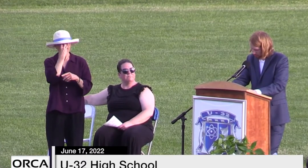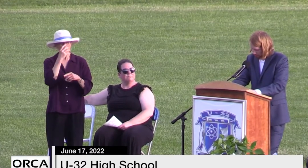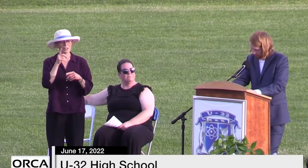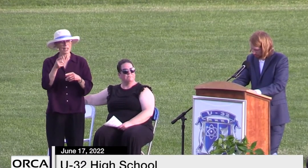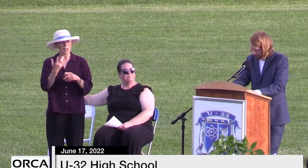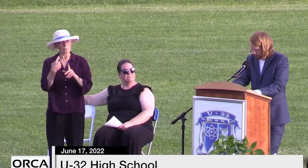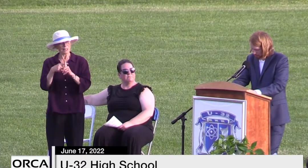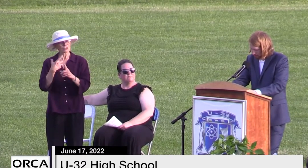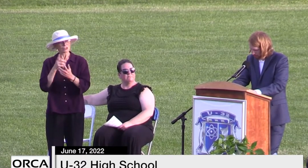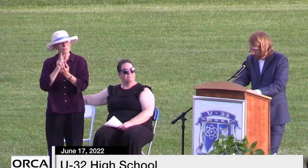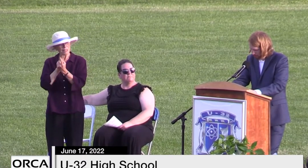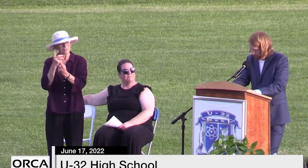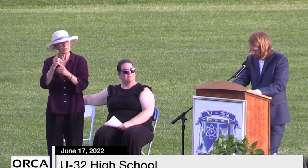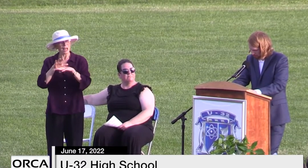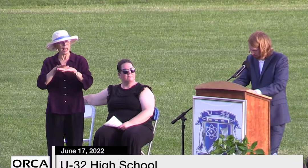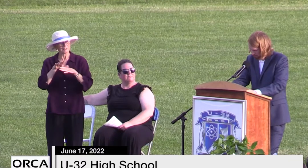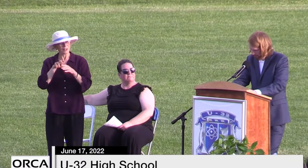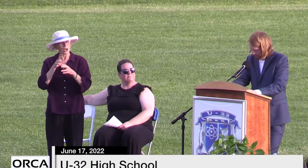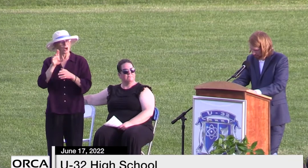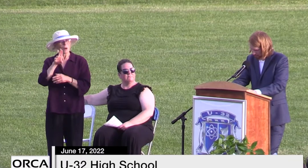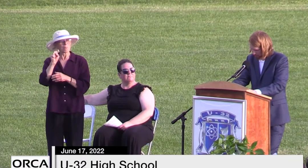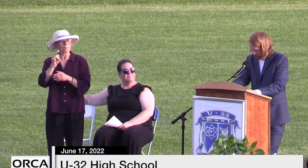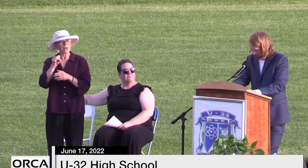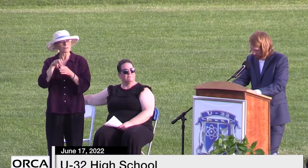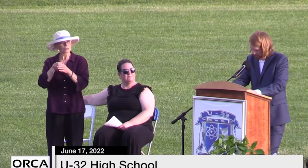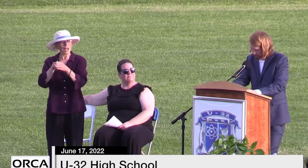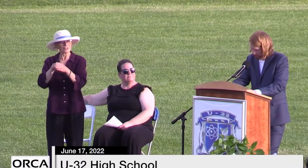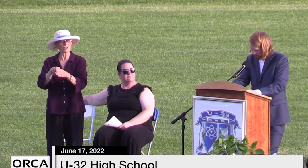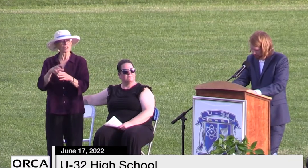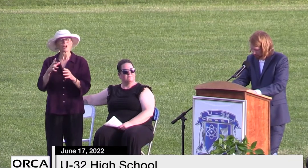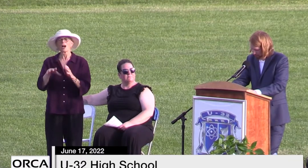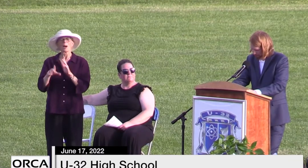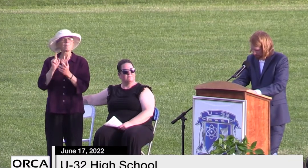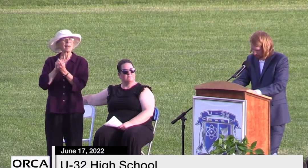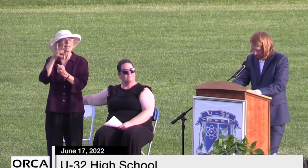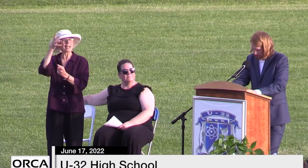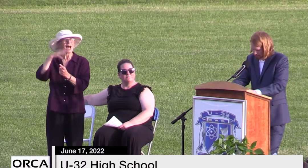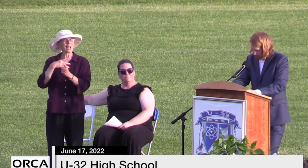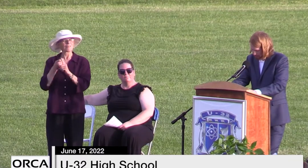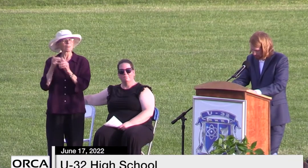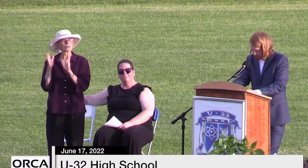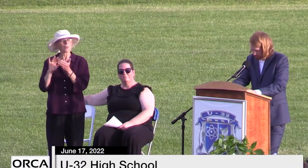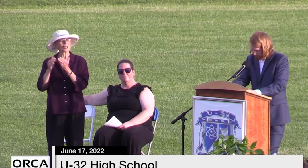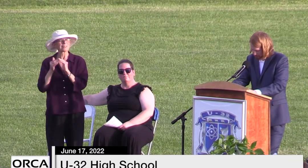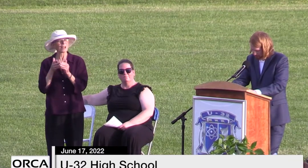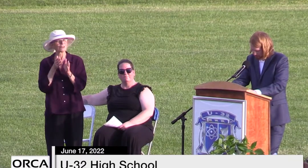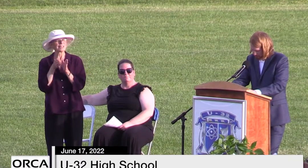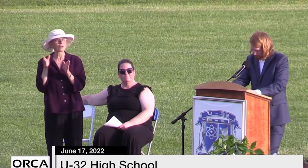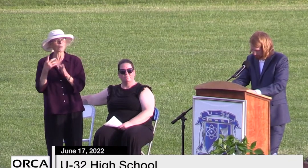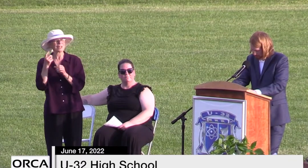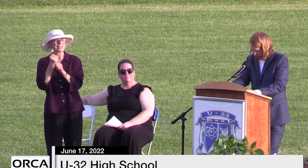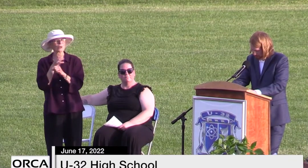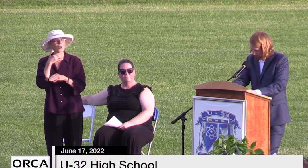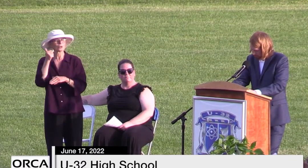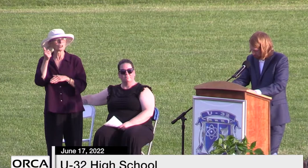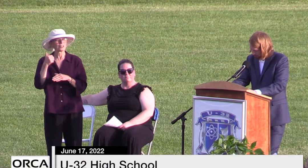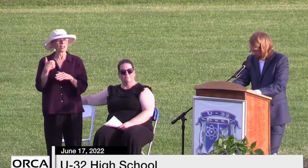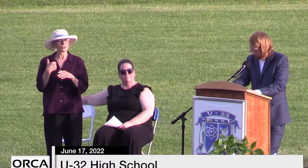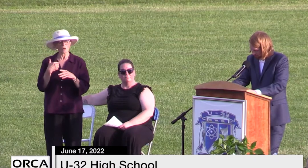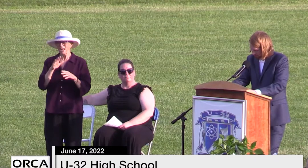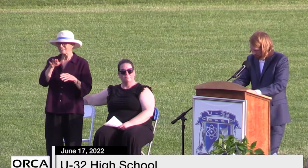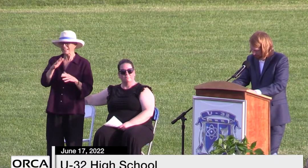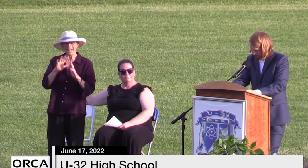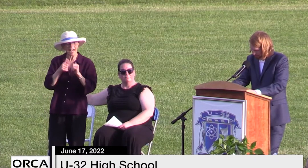on her bus rides, some farm boy from a small town of Oxbow who was just a year above her. When I asked her how things evolved from talking on the bus